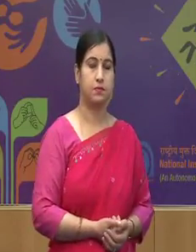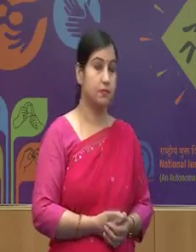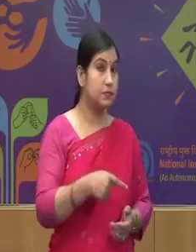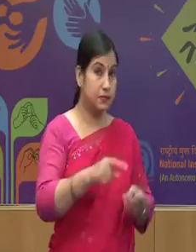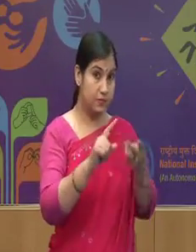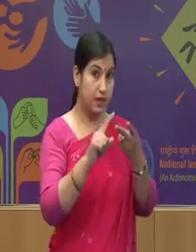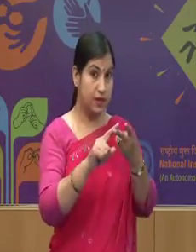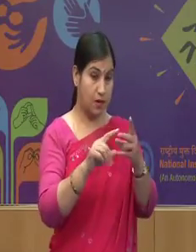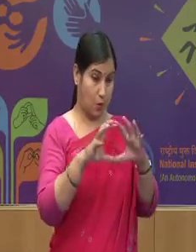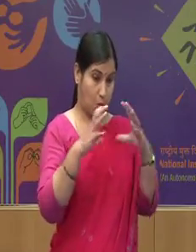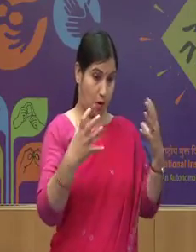After the Second World War,